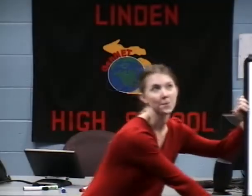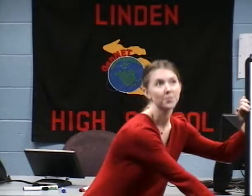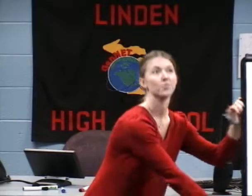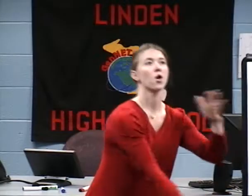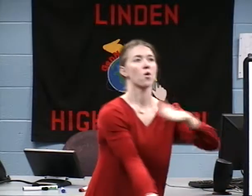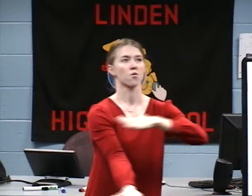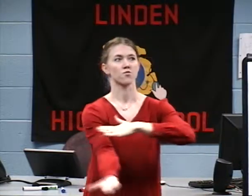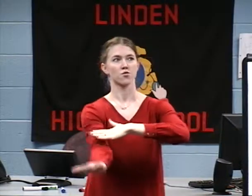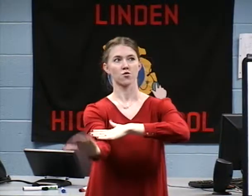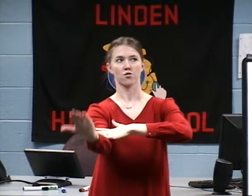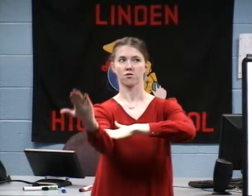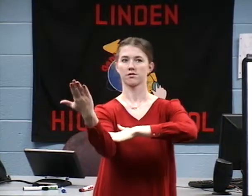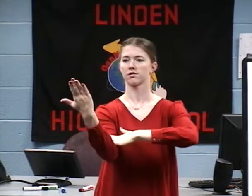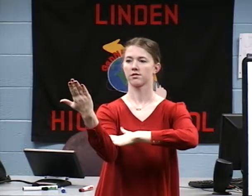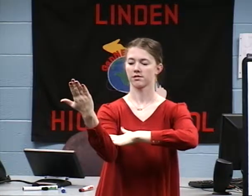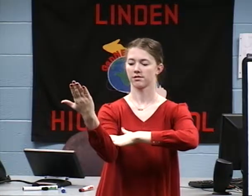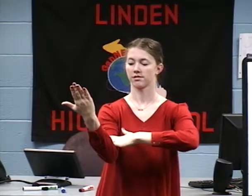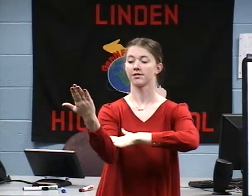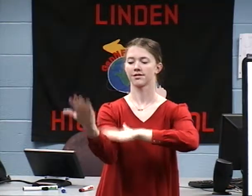Sam's place. Right.